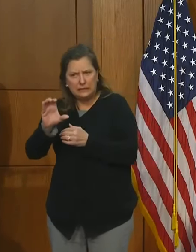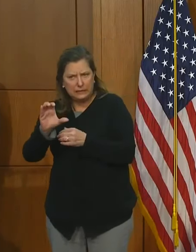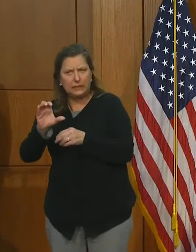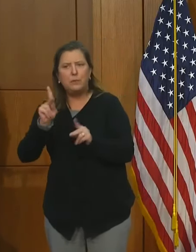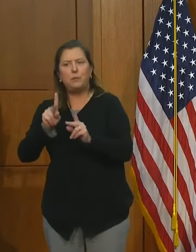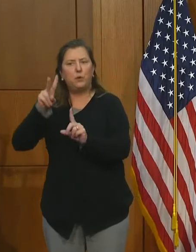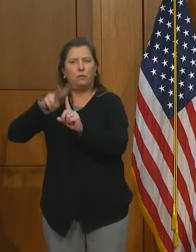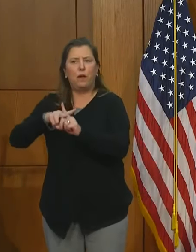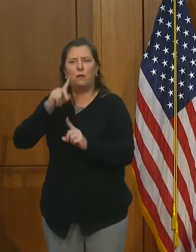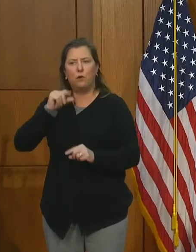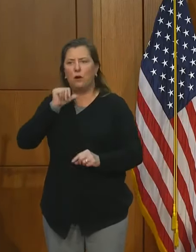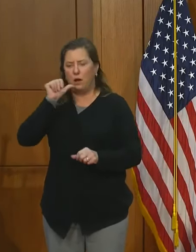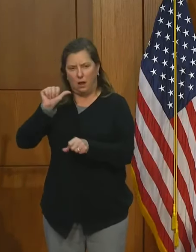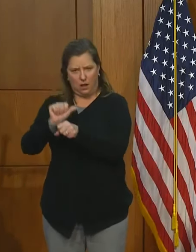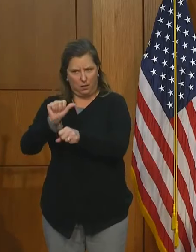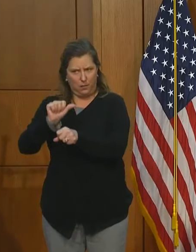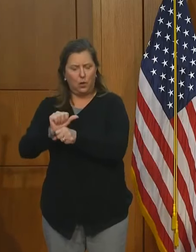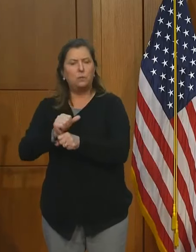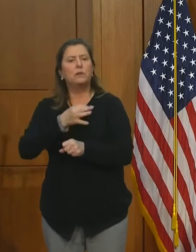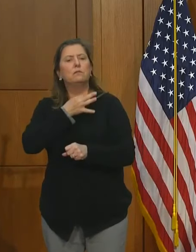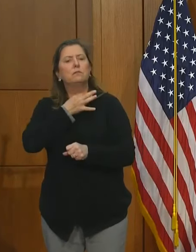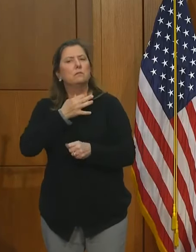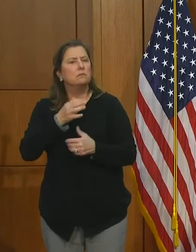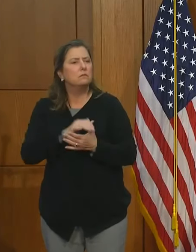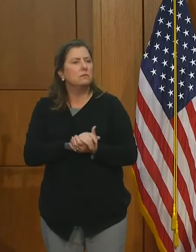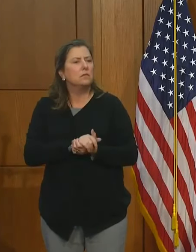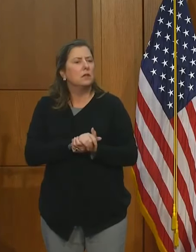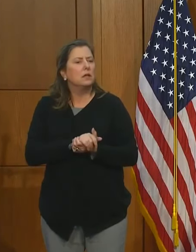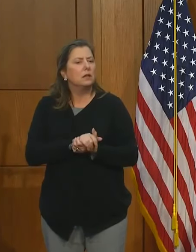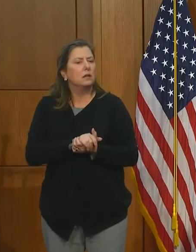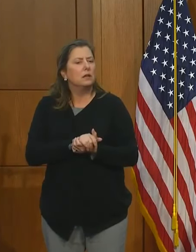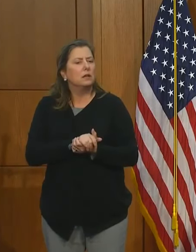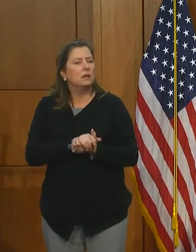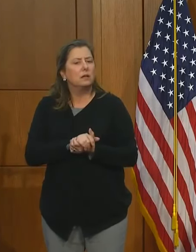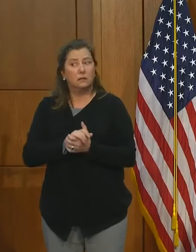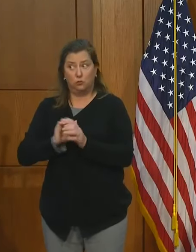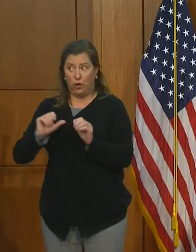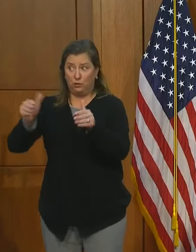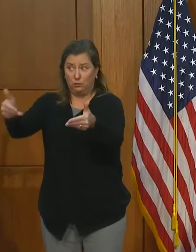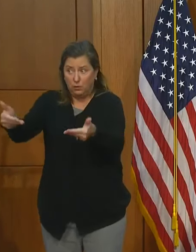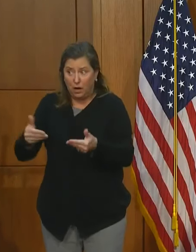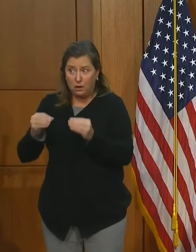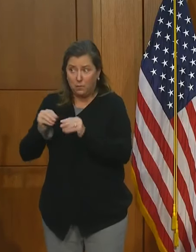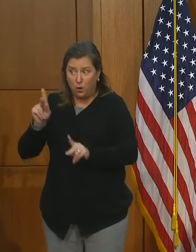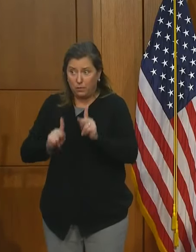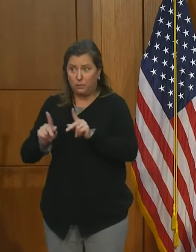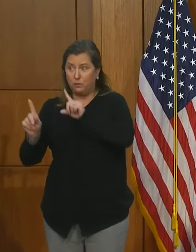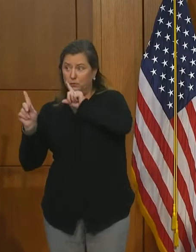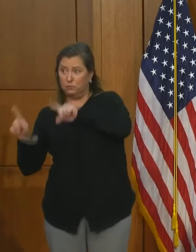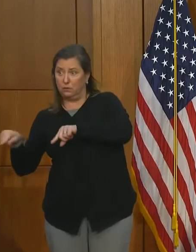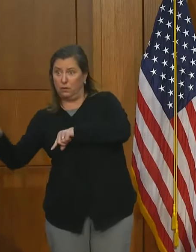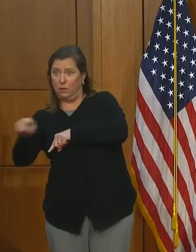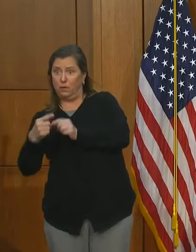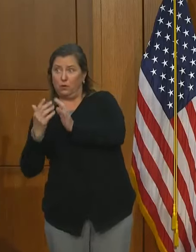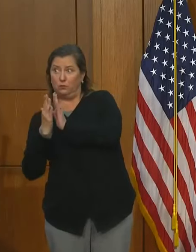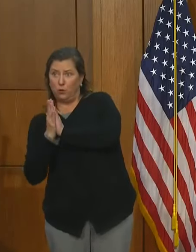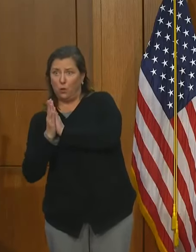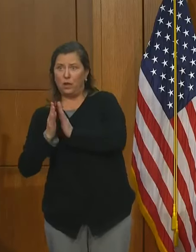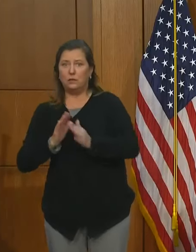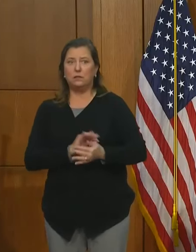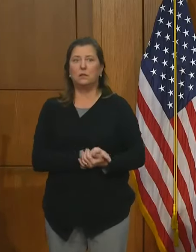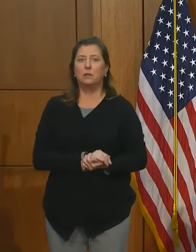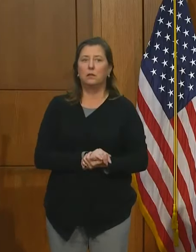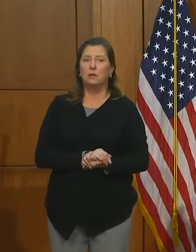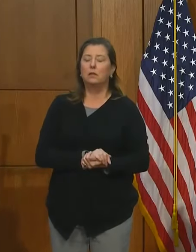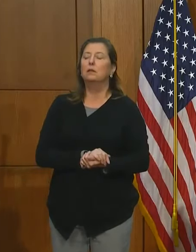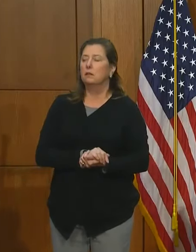for unemployment. Is there a timeline for getting more staff in place to help combat that high volume of requests?